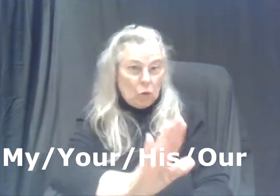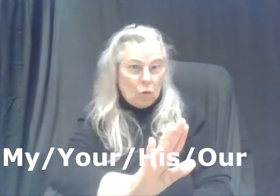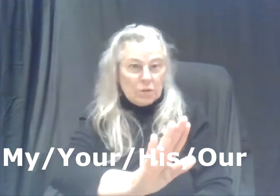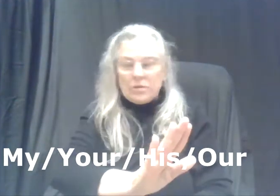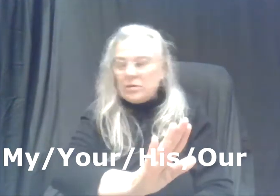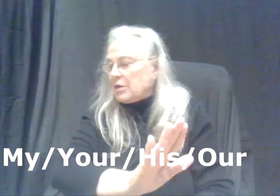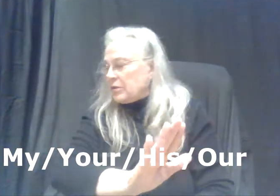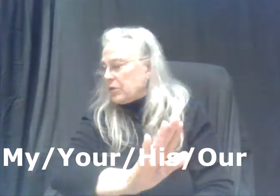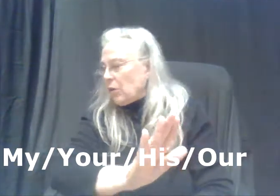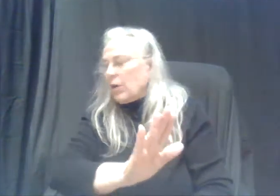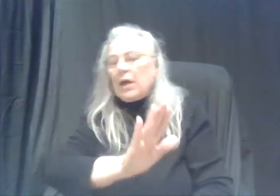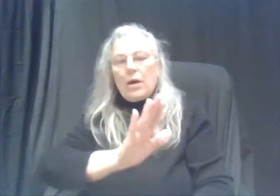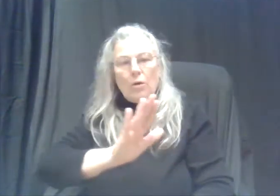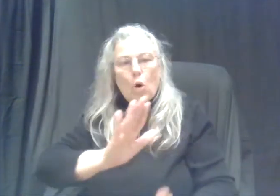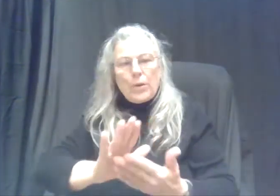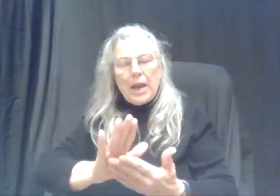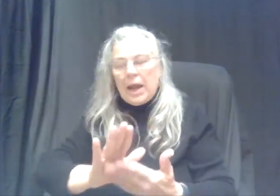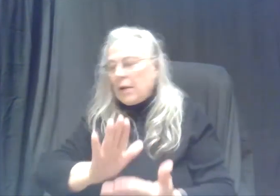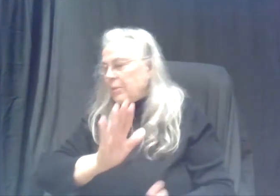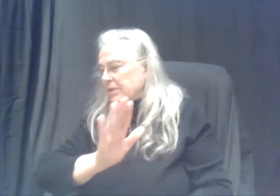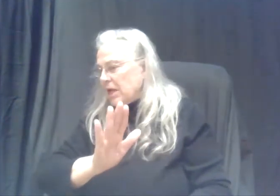yours. So open hand possession.